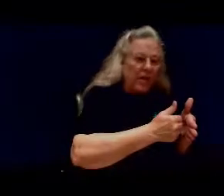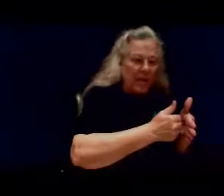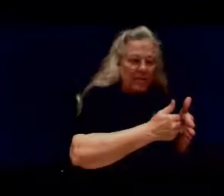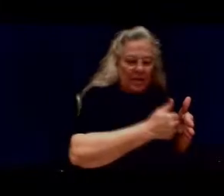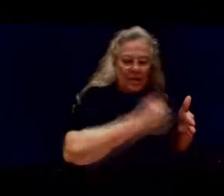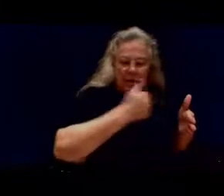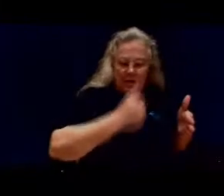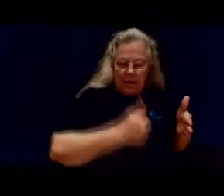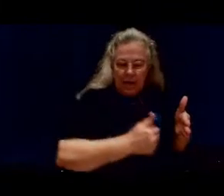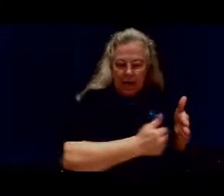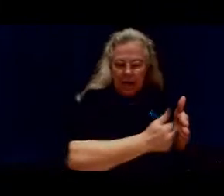it. Near.